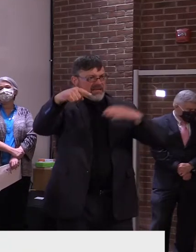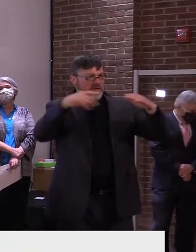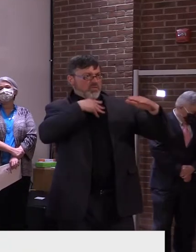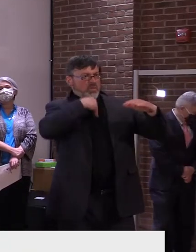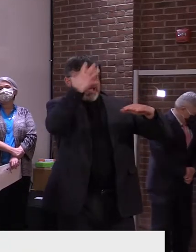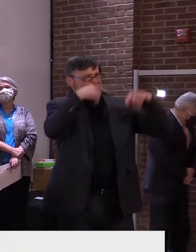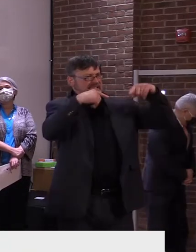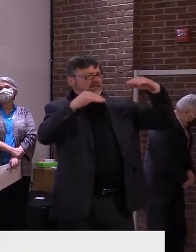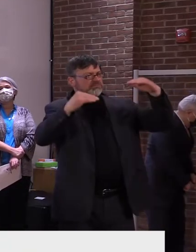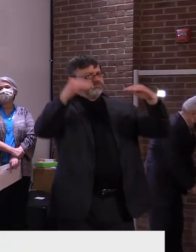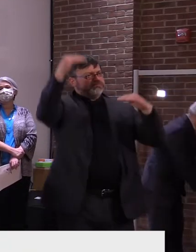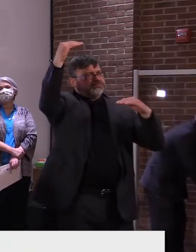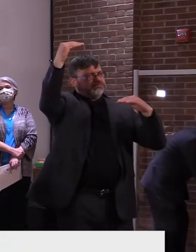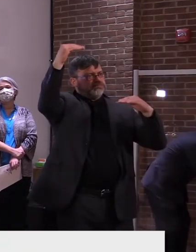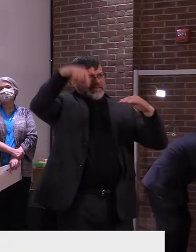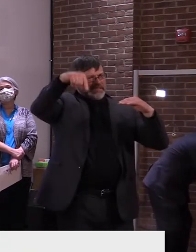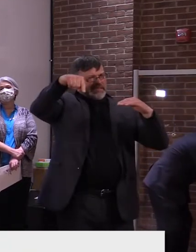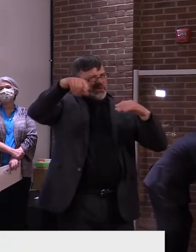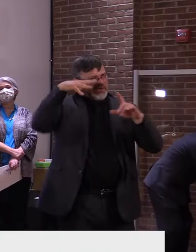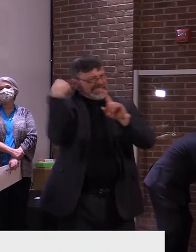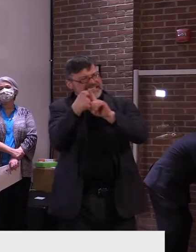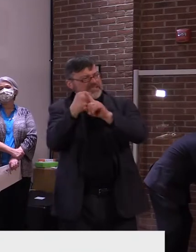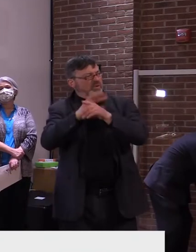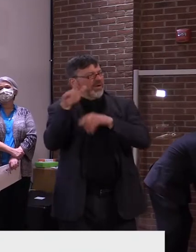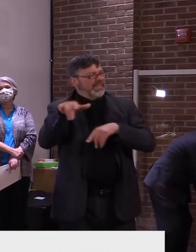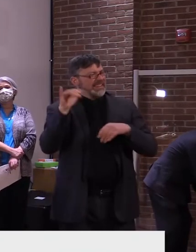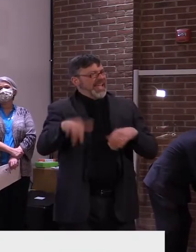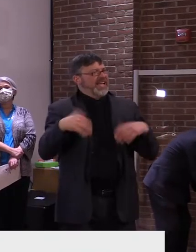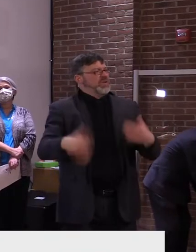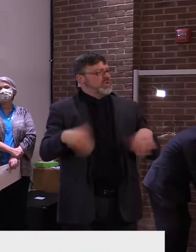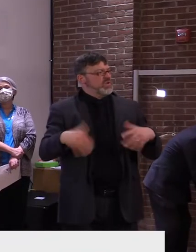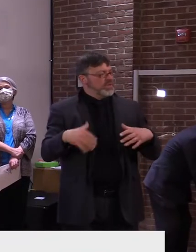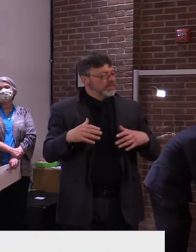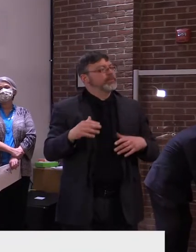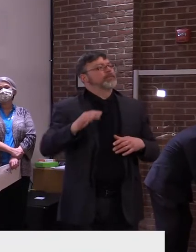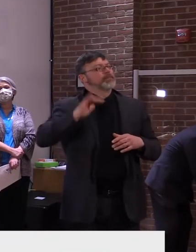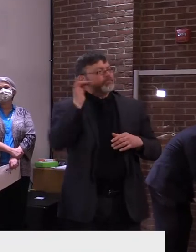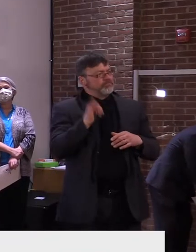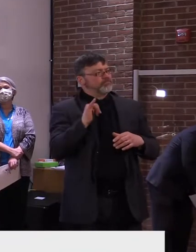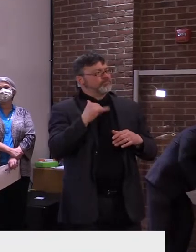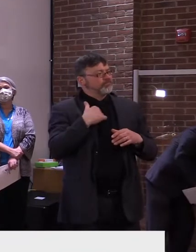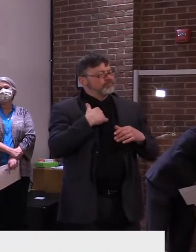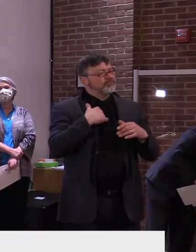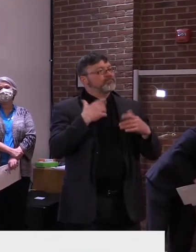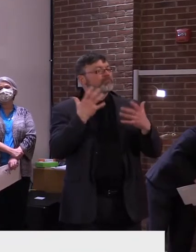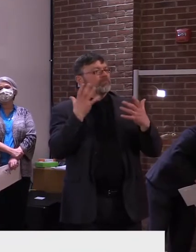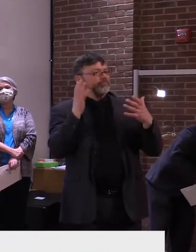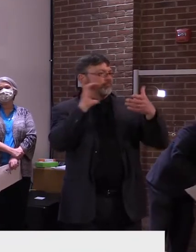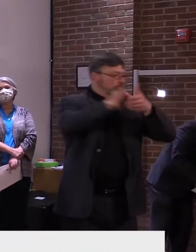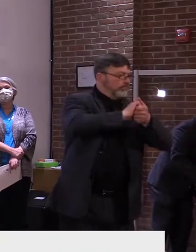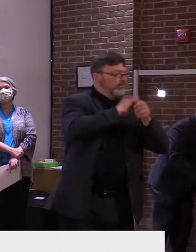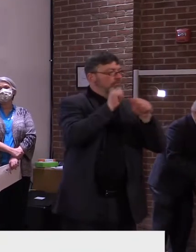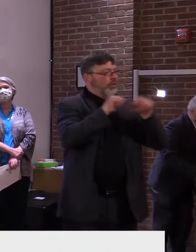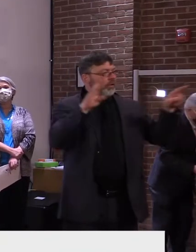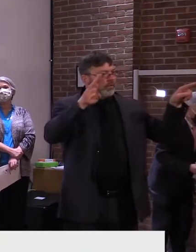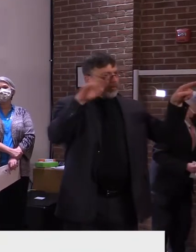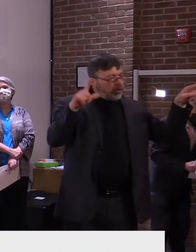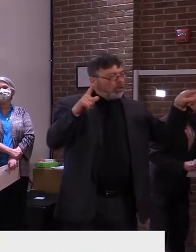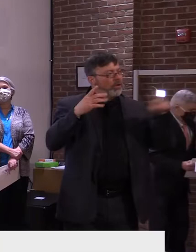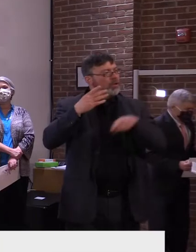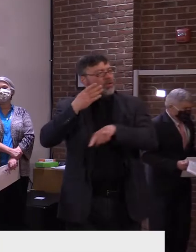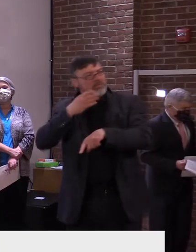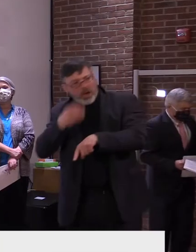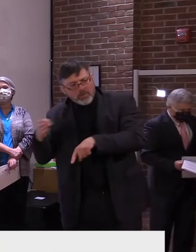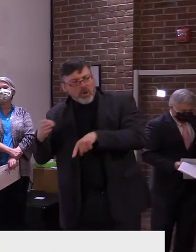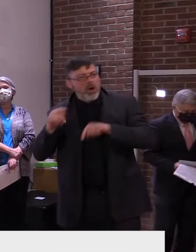community partners in Burlington, Brattleboro, and other parts of Vermont to ensure access and provide and